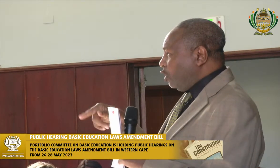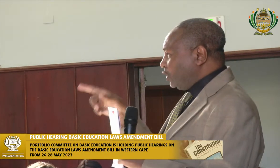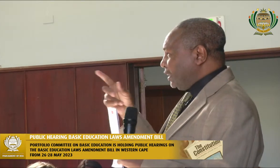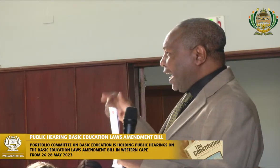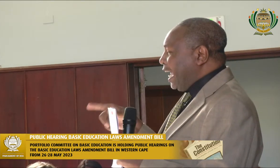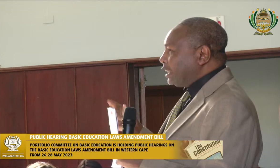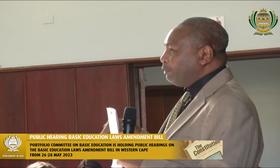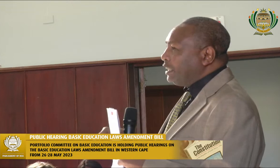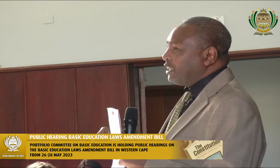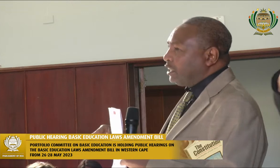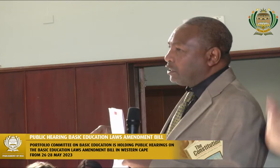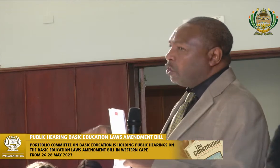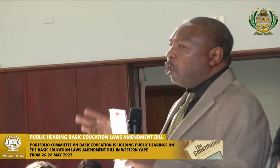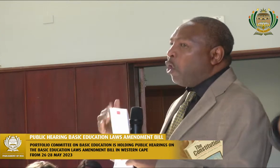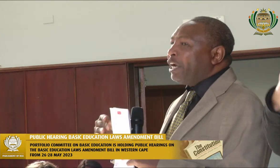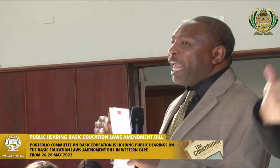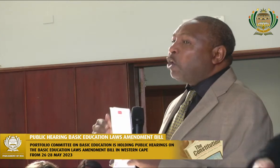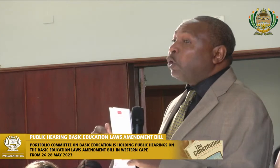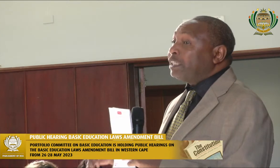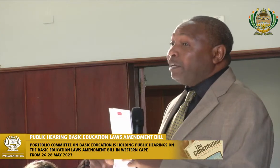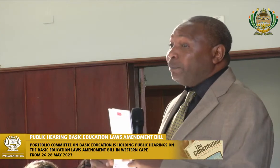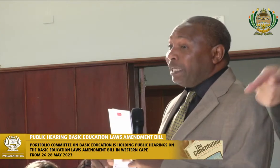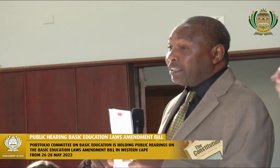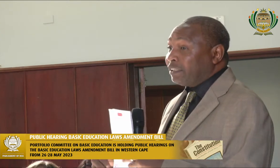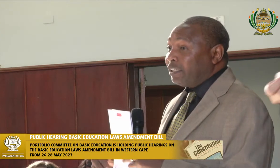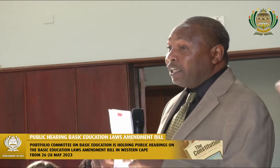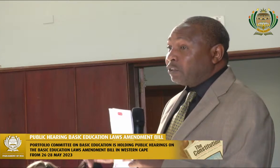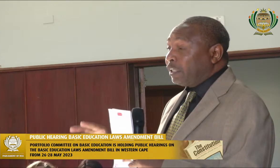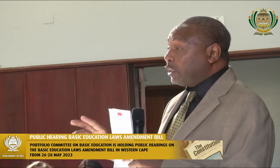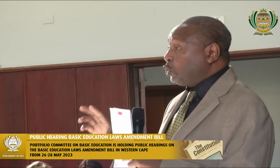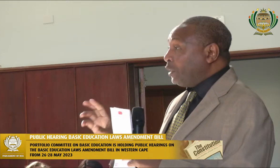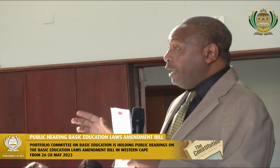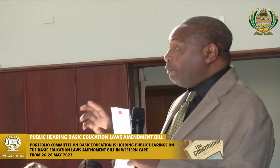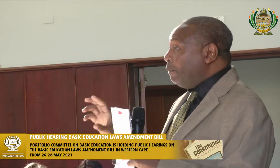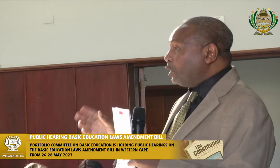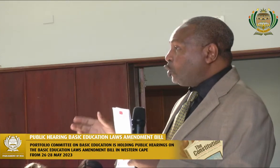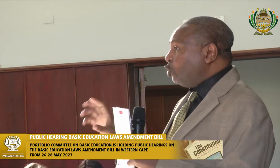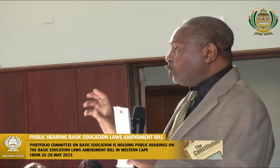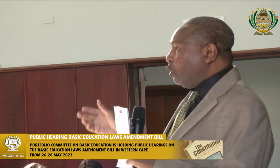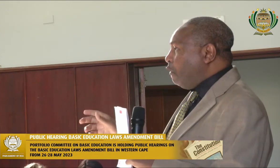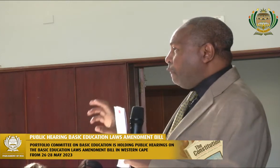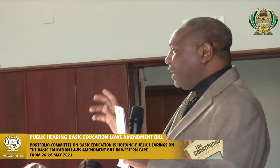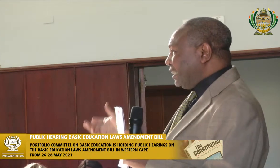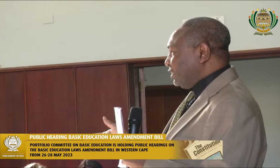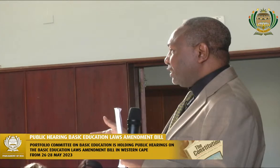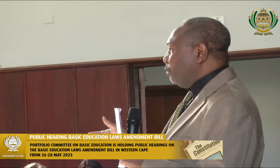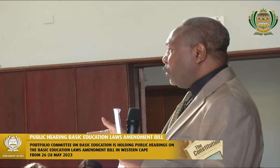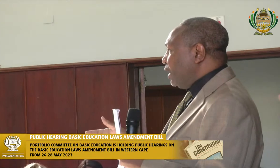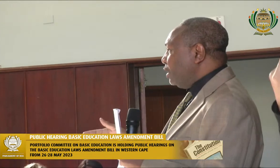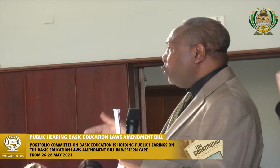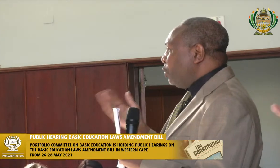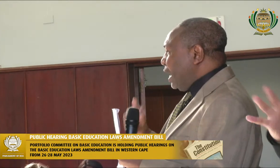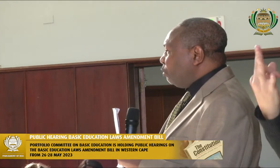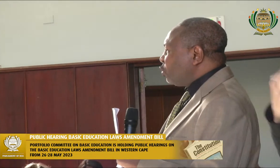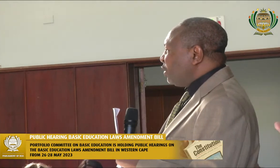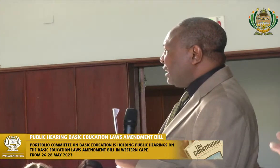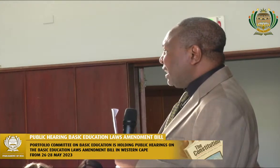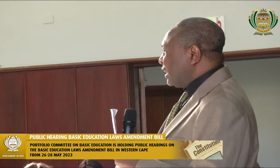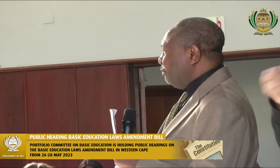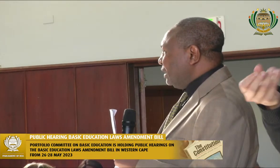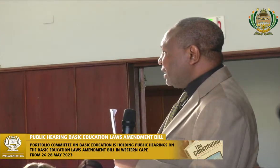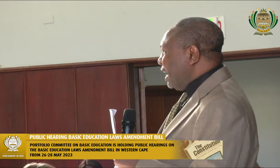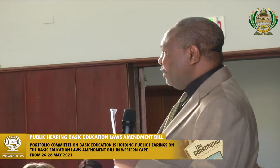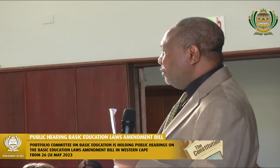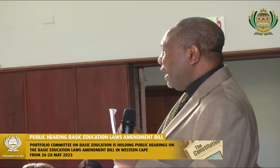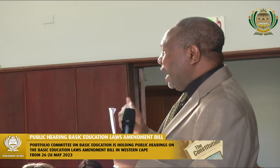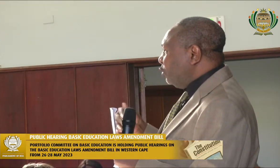financial records, their expenditures on a quarterly basis, so that should there be misuse of funds somewhere, we're able to